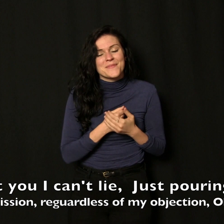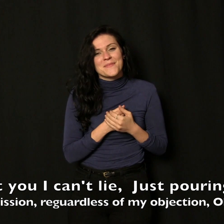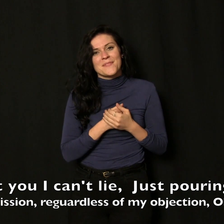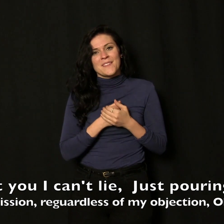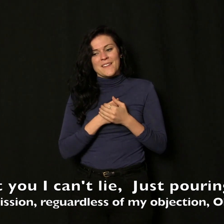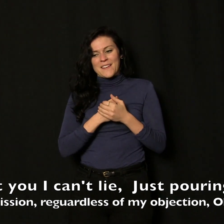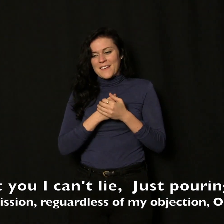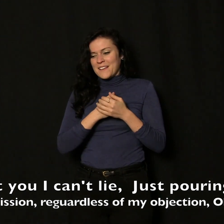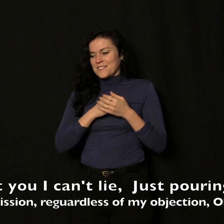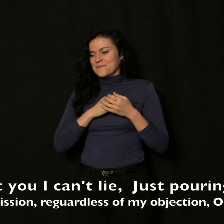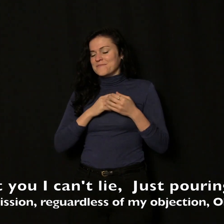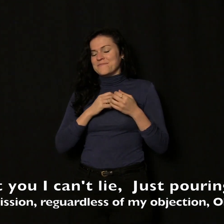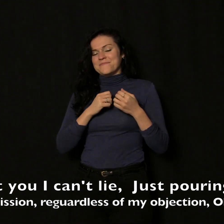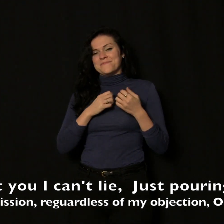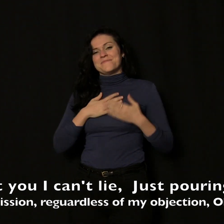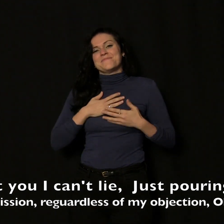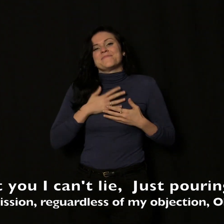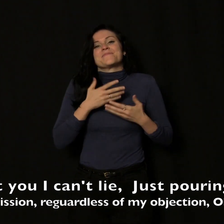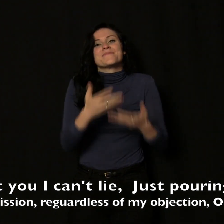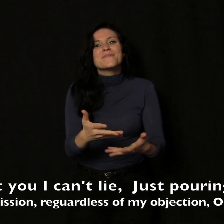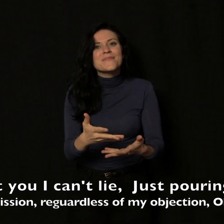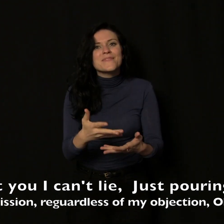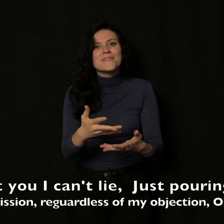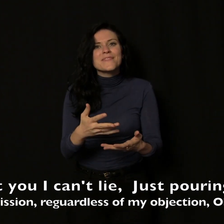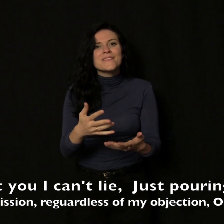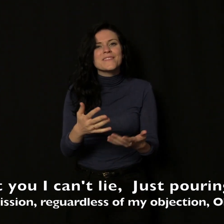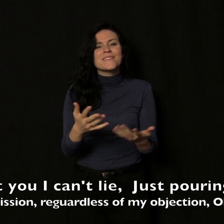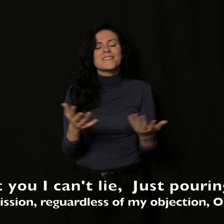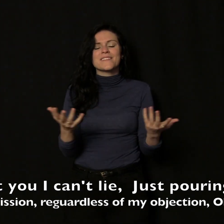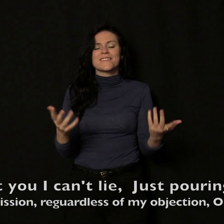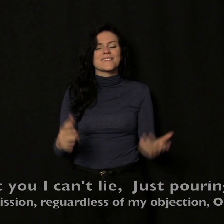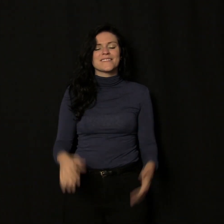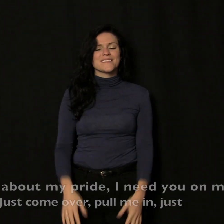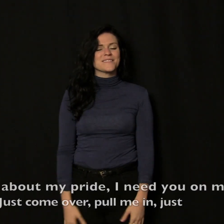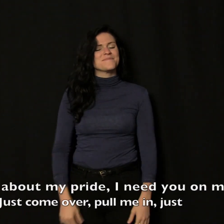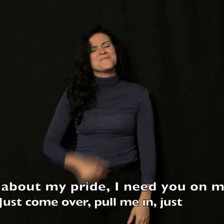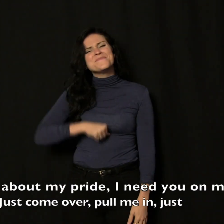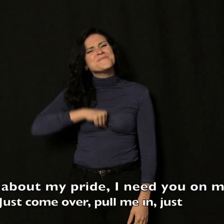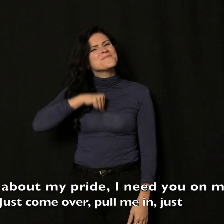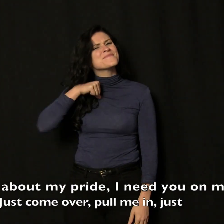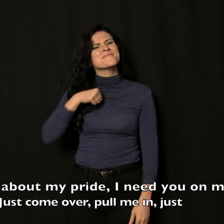Regardless of my objection, oh, and it's not a